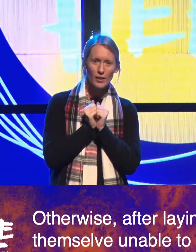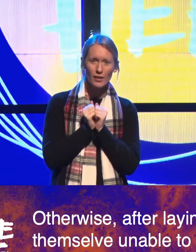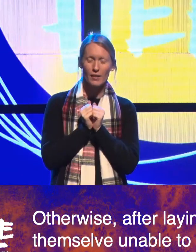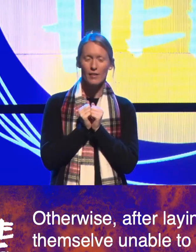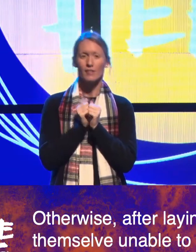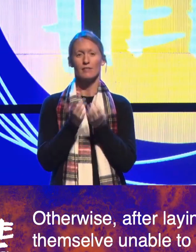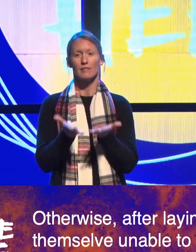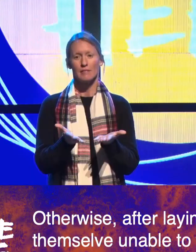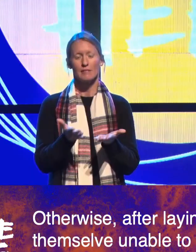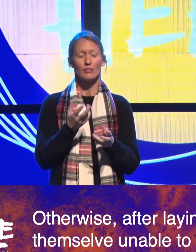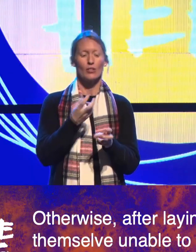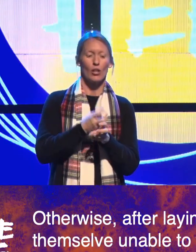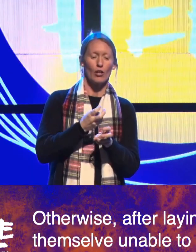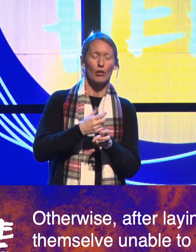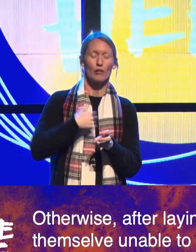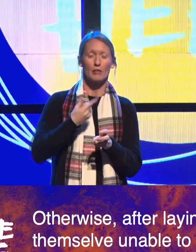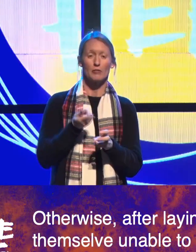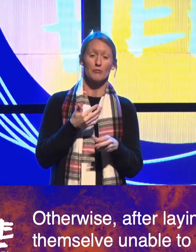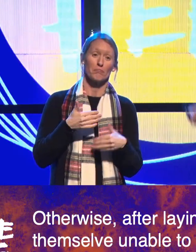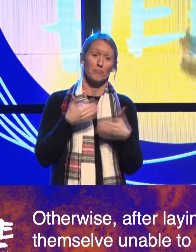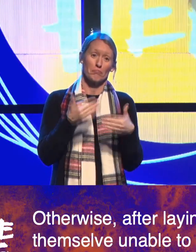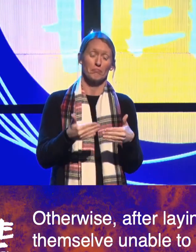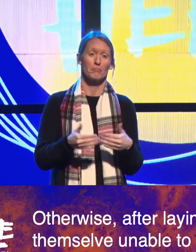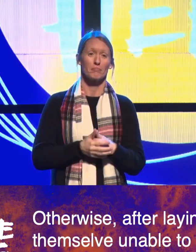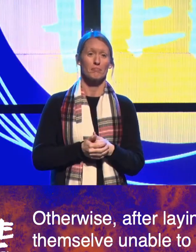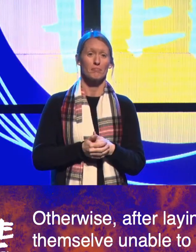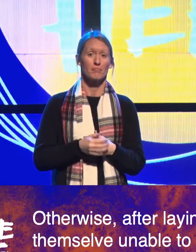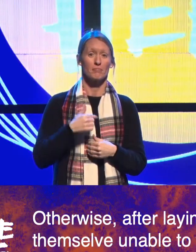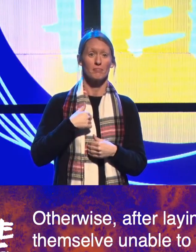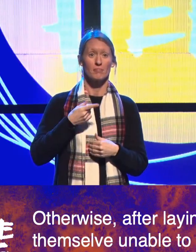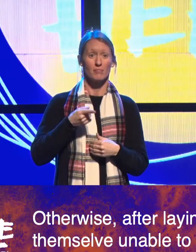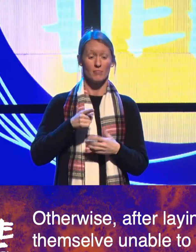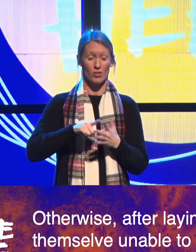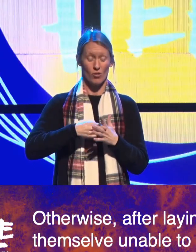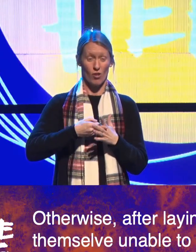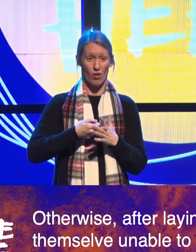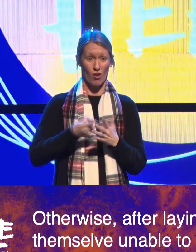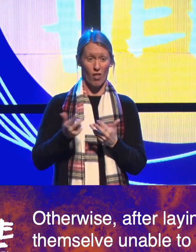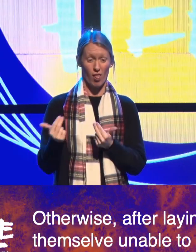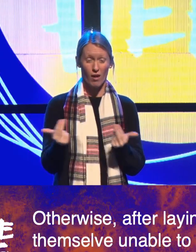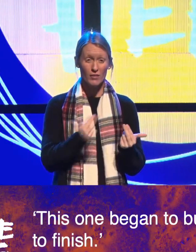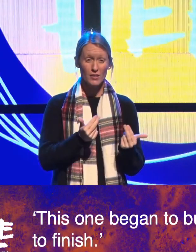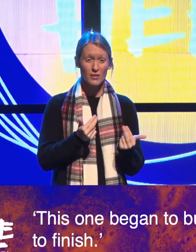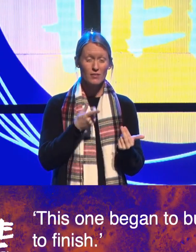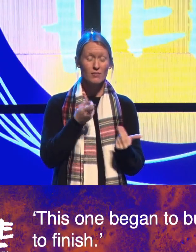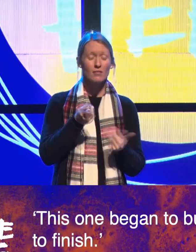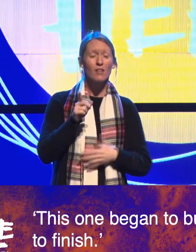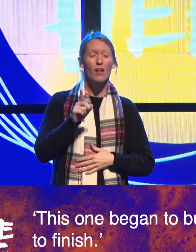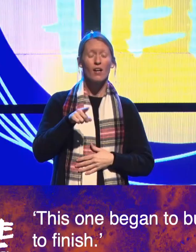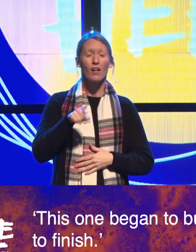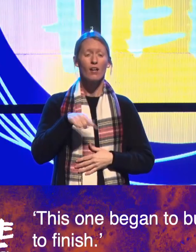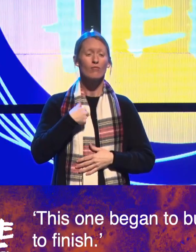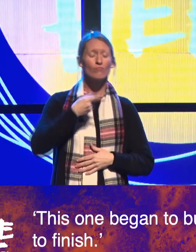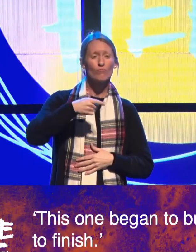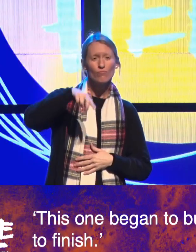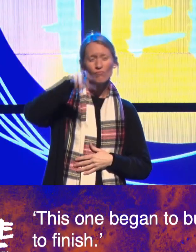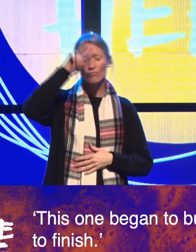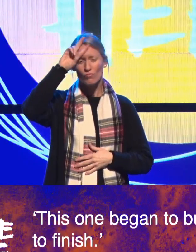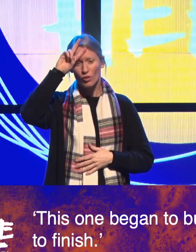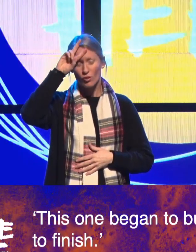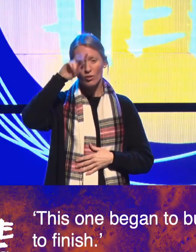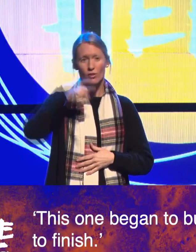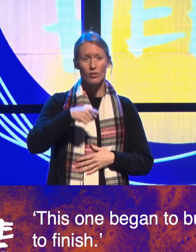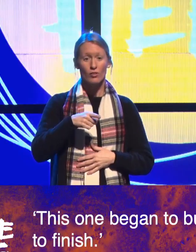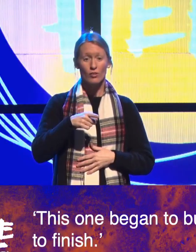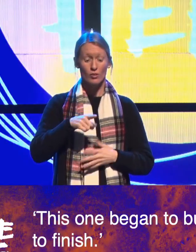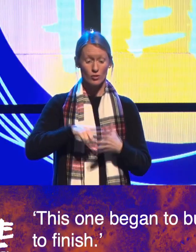me to tell, so I just go with it. Right? They'll just start laughing at you. And they'll say, this one, oh my gosh, what a fool. They began to